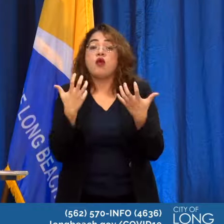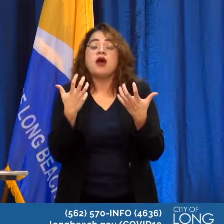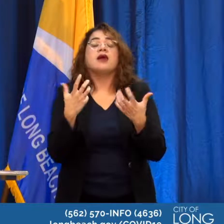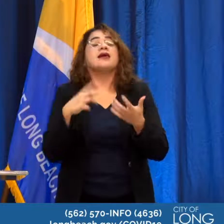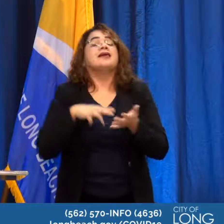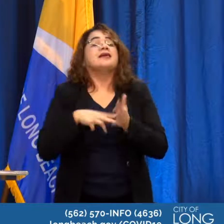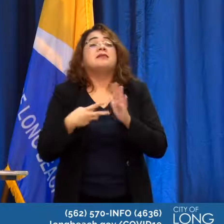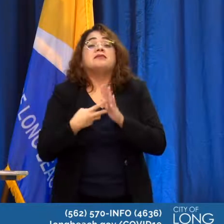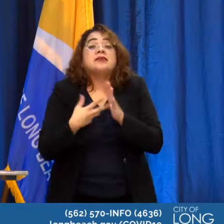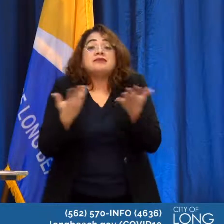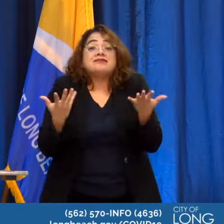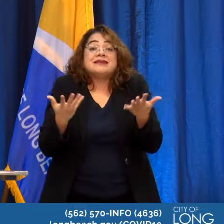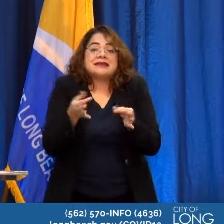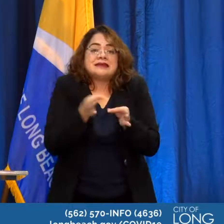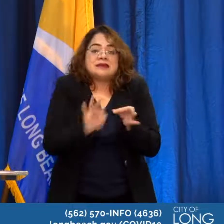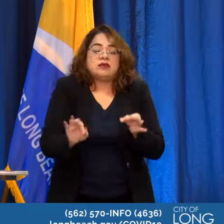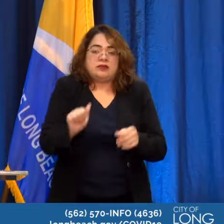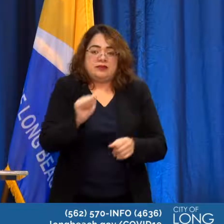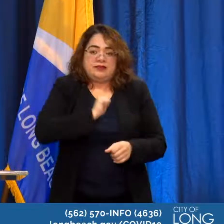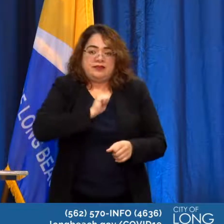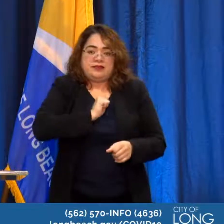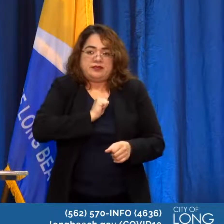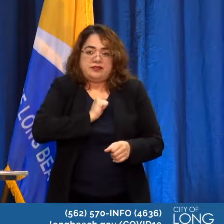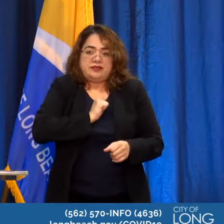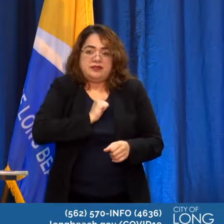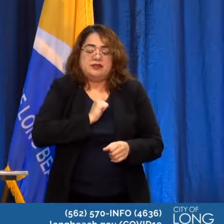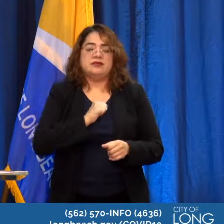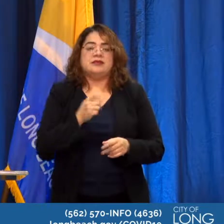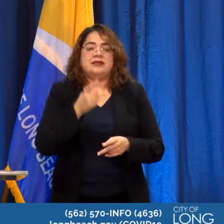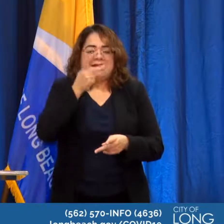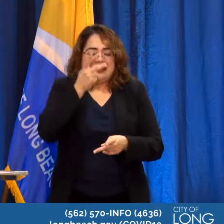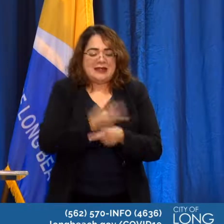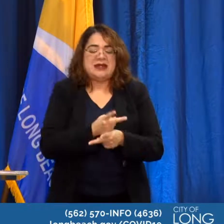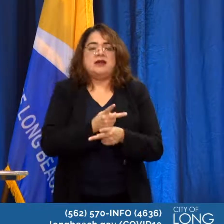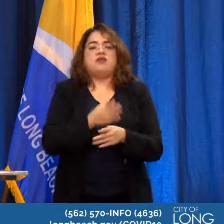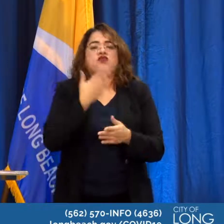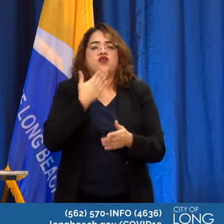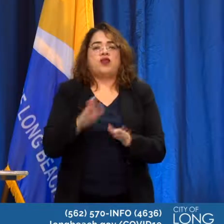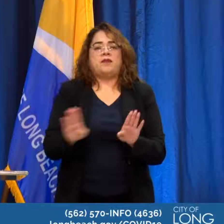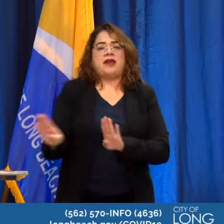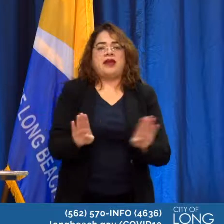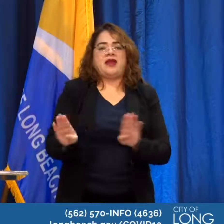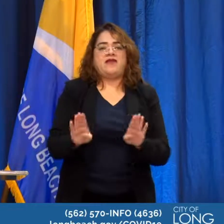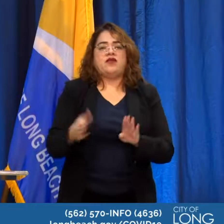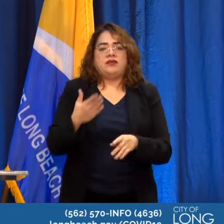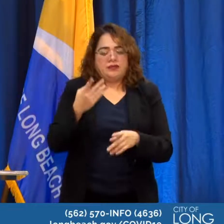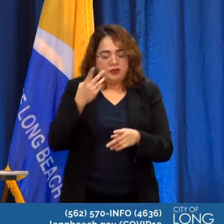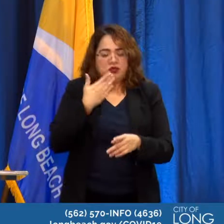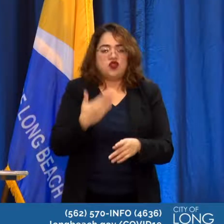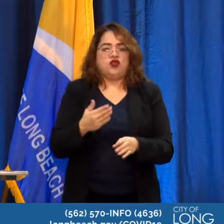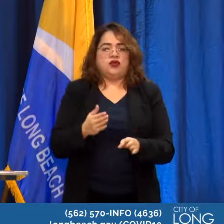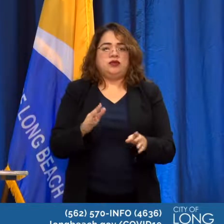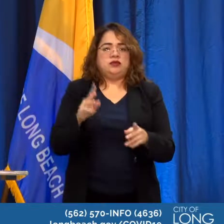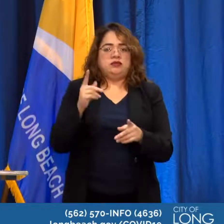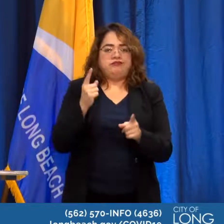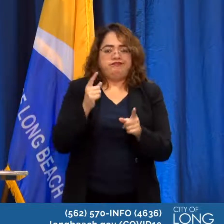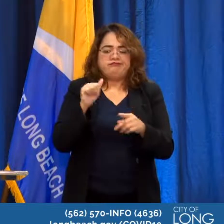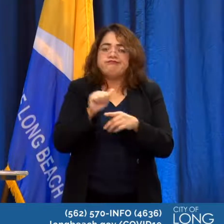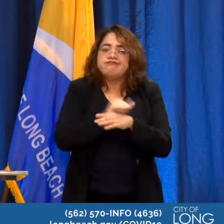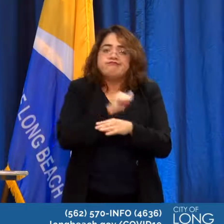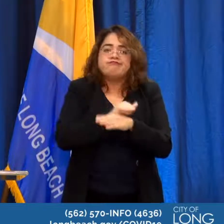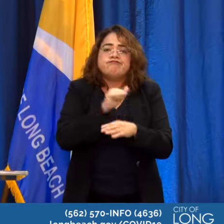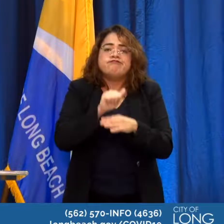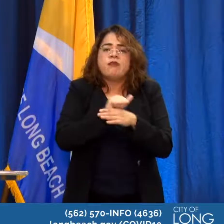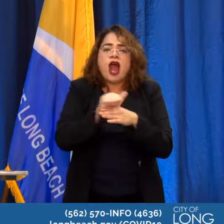every single person to take an action of your safest practice. The reason why everything is going up is because people aren't paying attention.